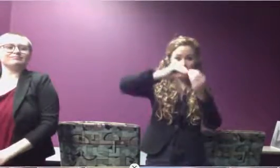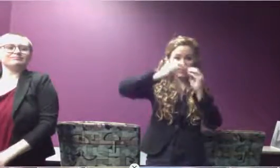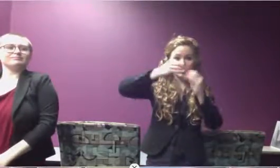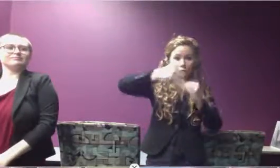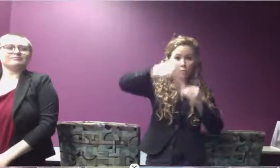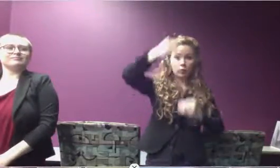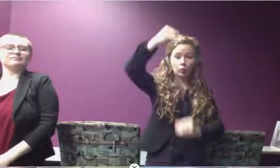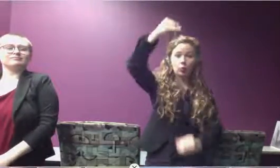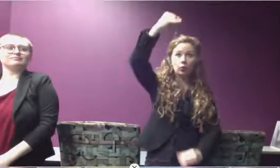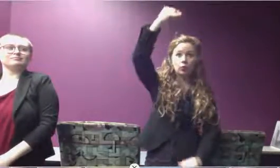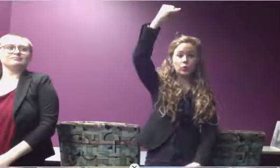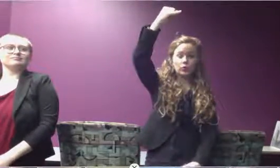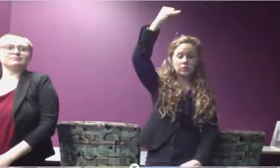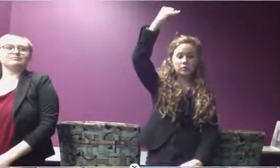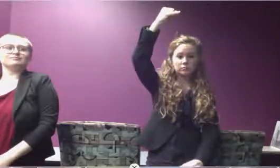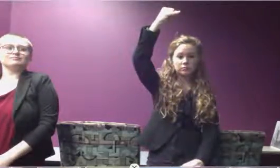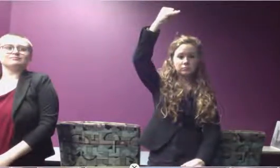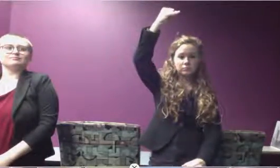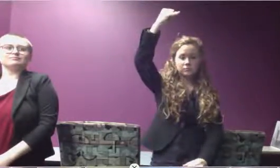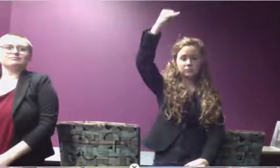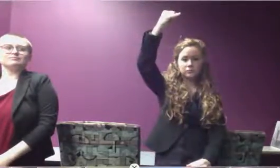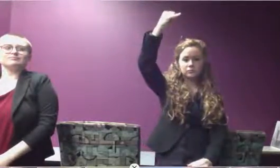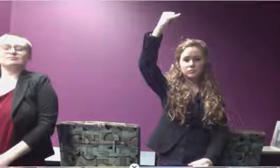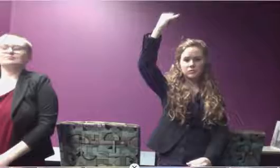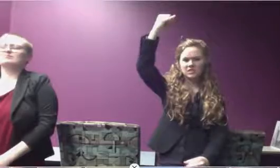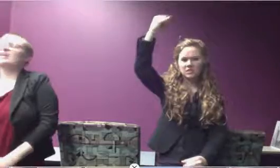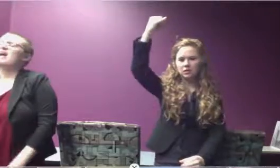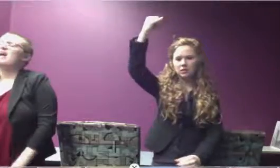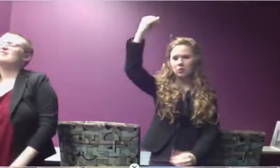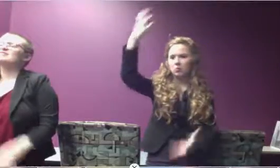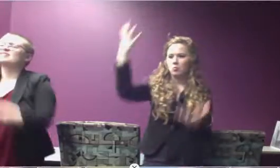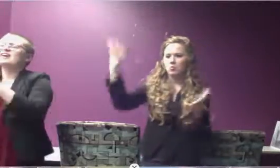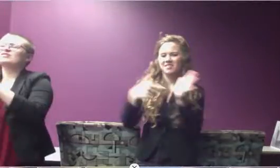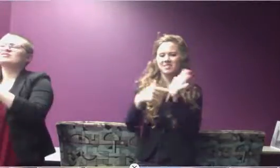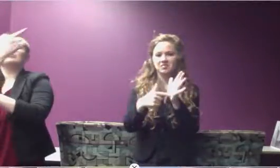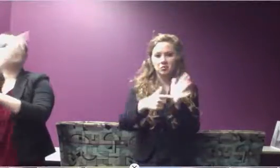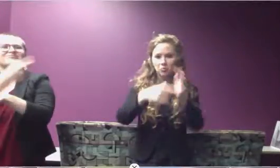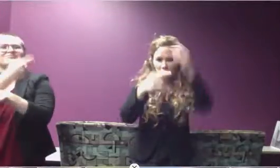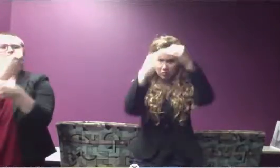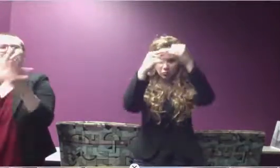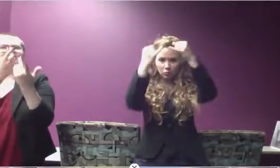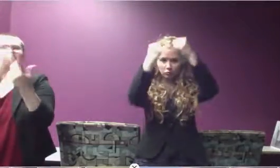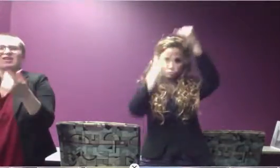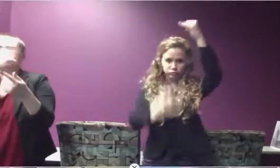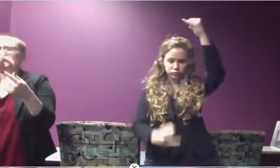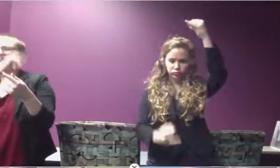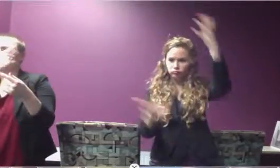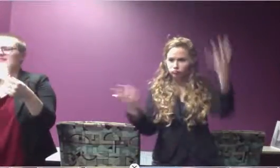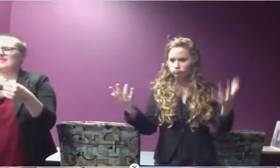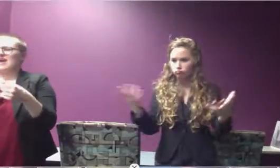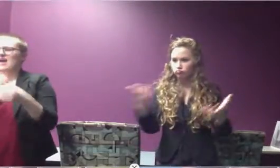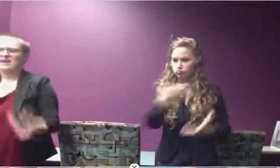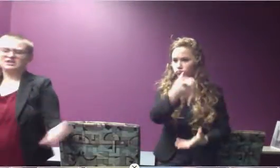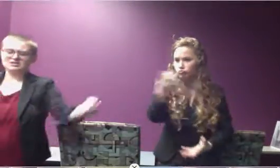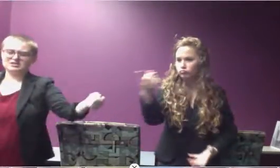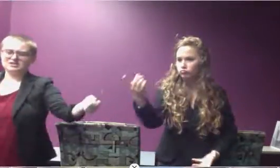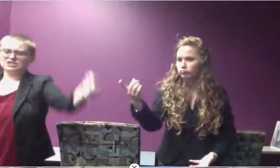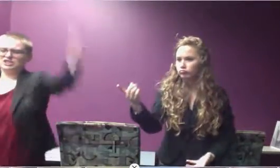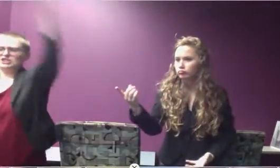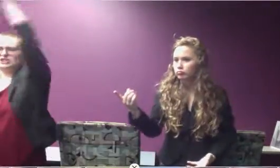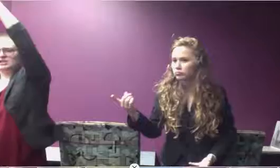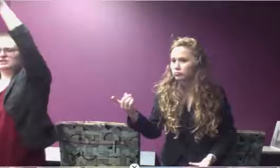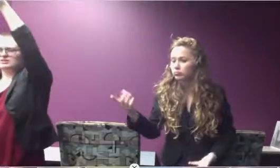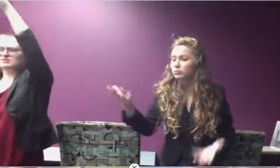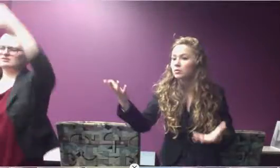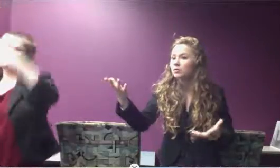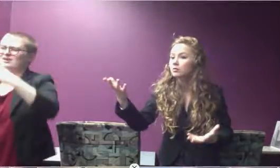So sometimes the number line is changed and it's on the vertical axis. So what's an example of a